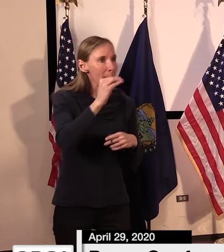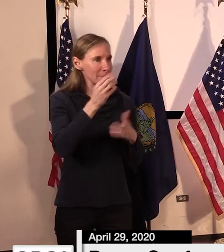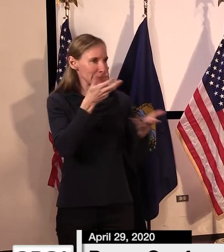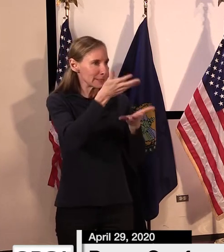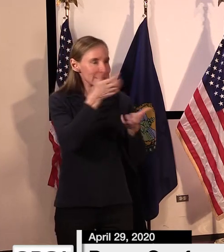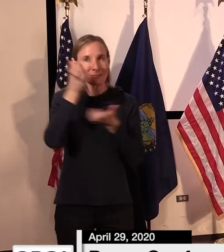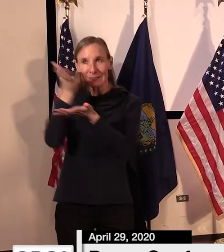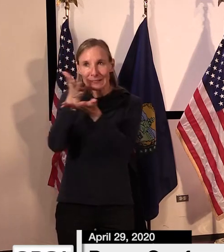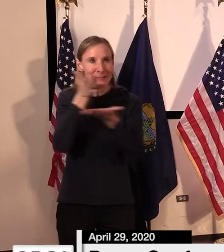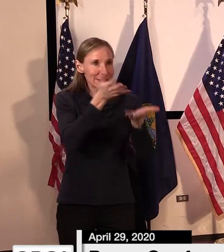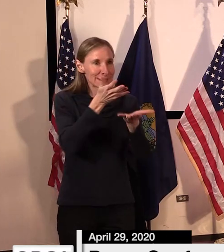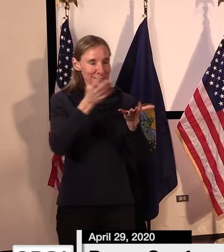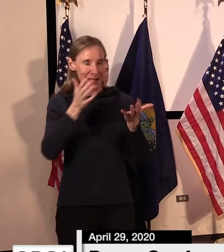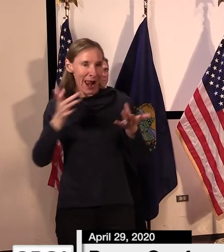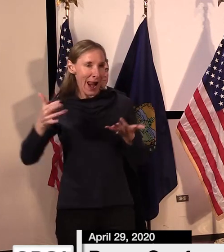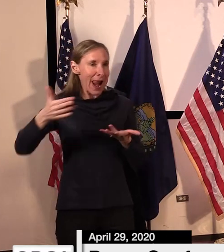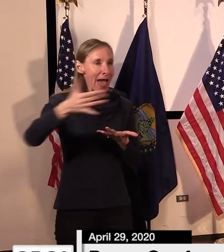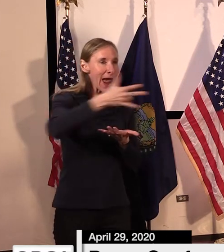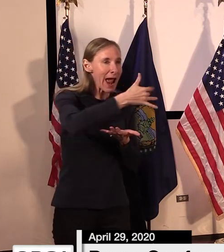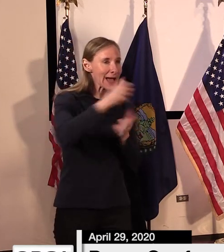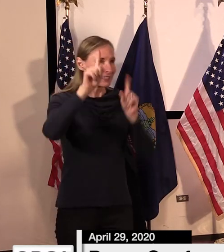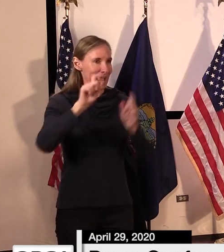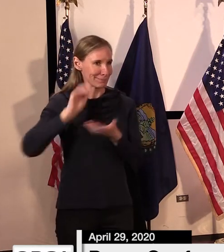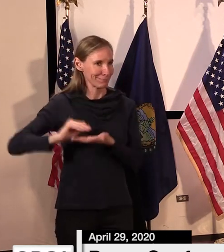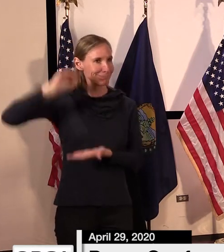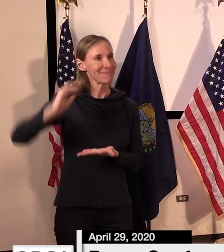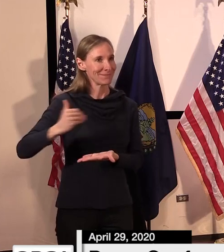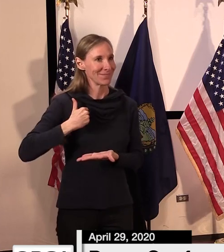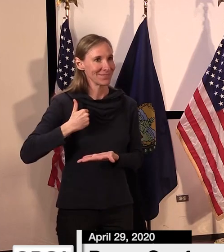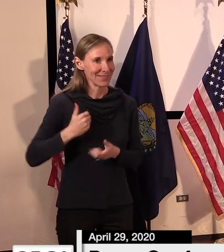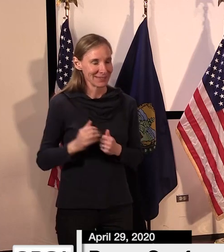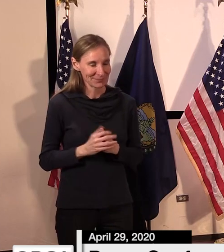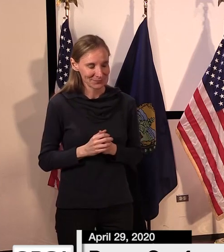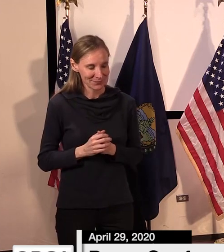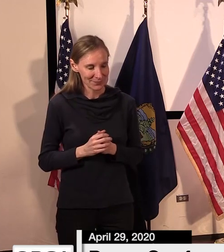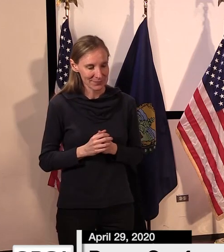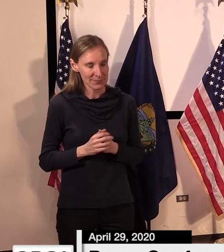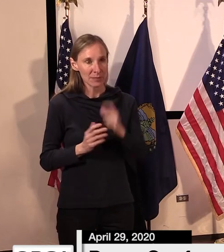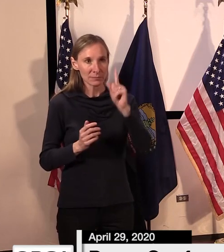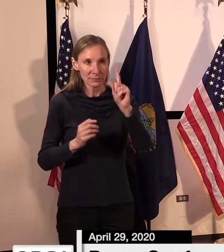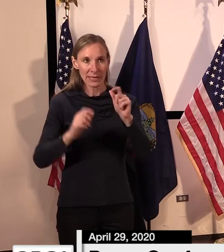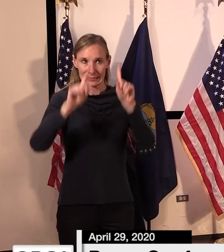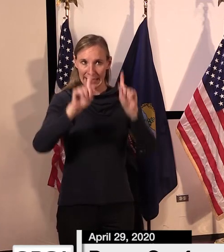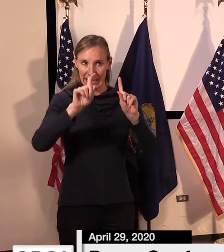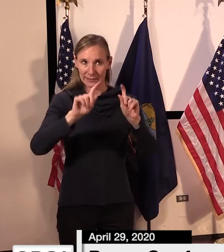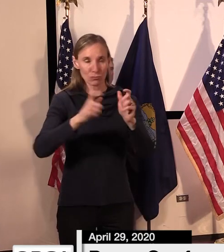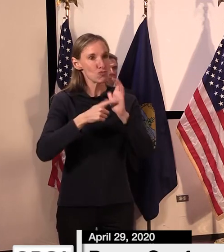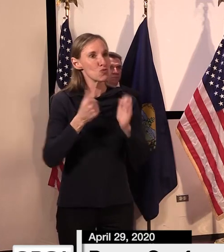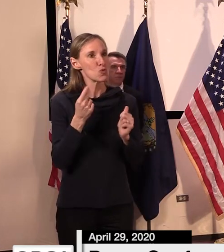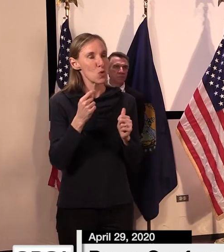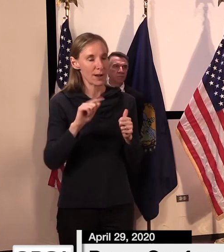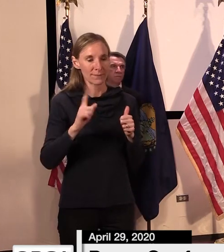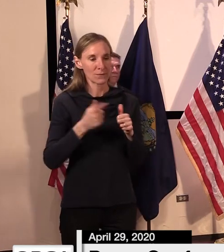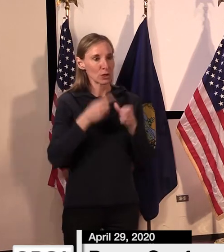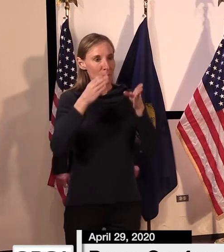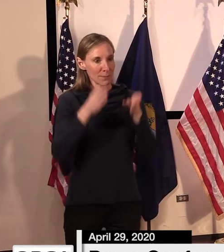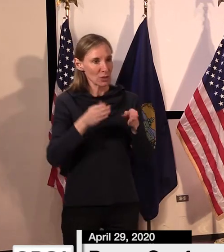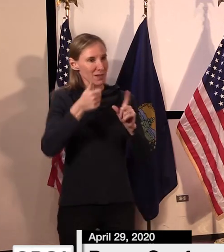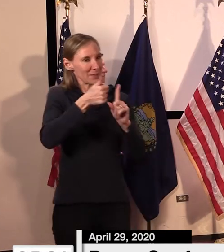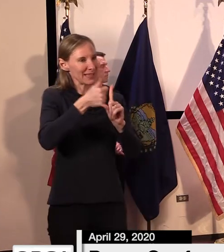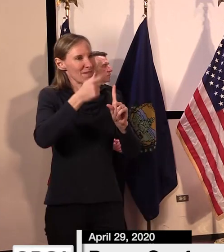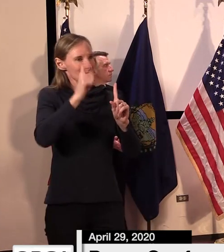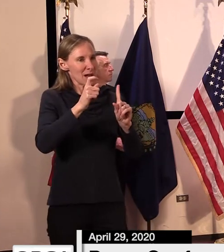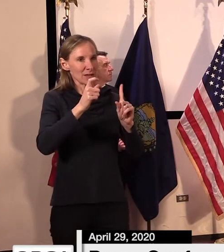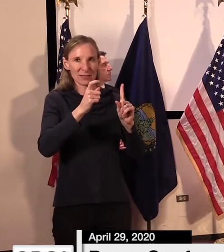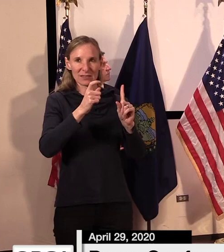But to do testing, first of all, the person has to be involved with the healthcare